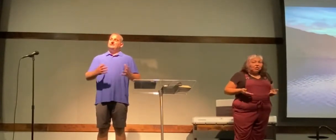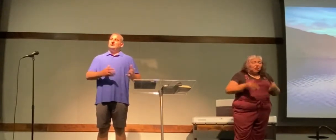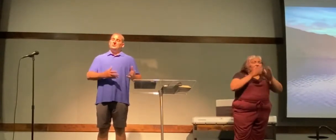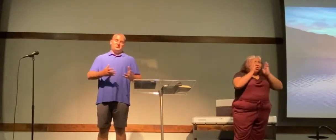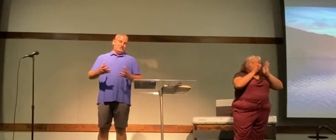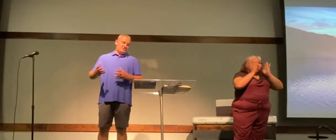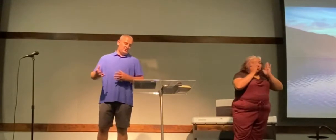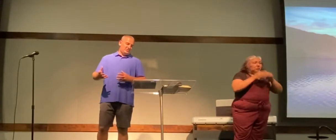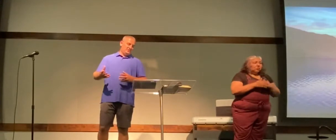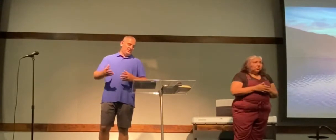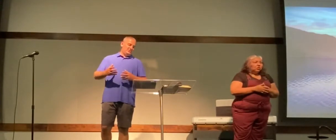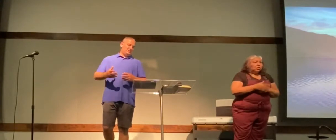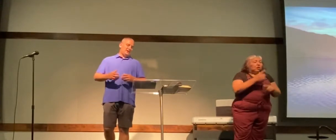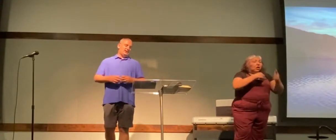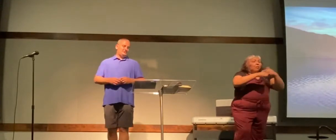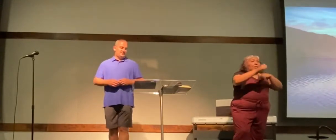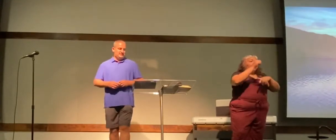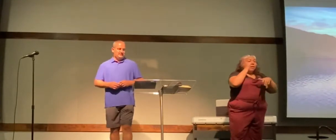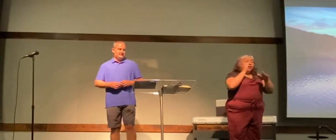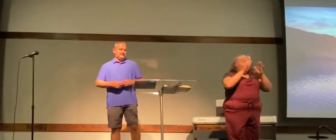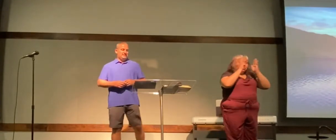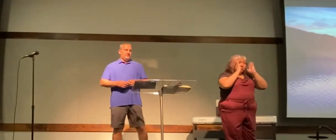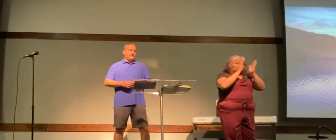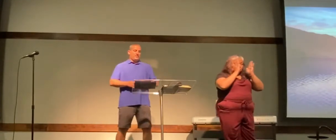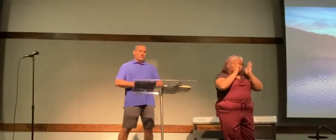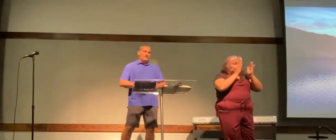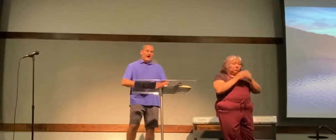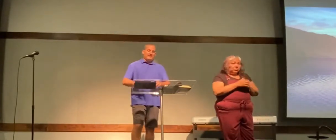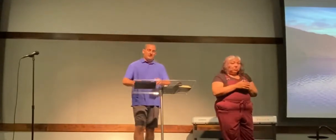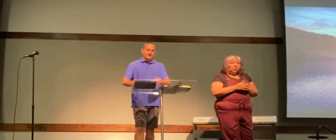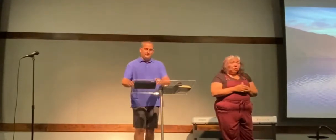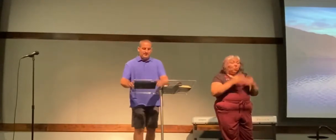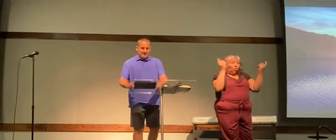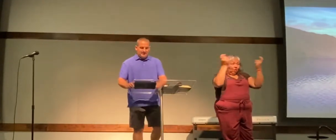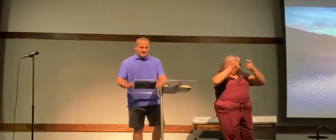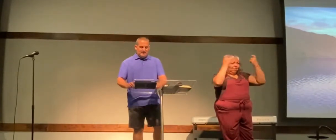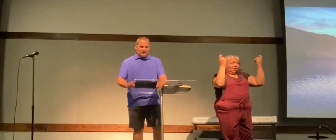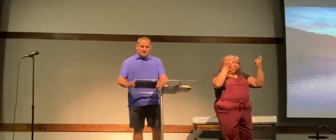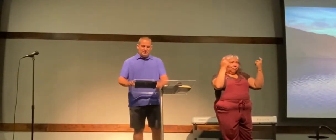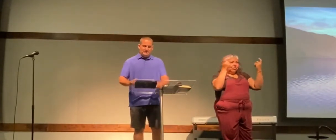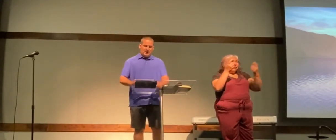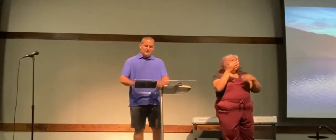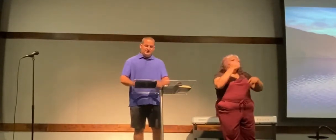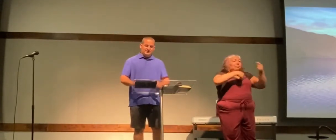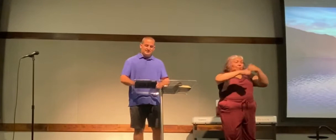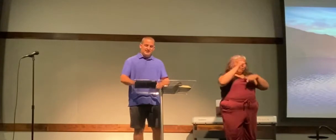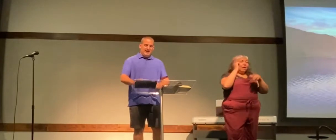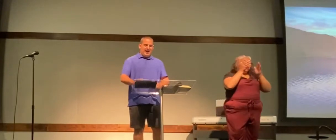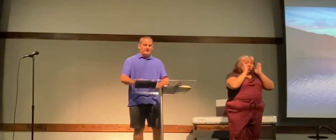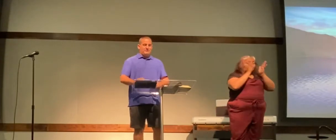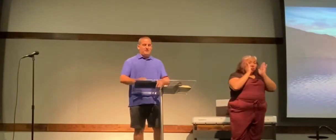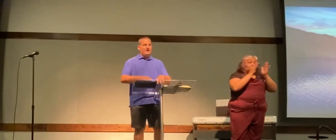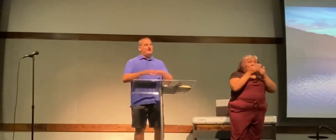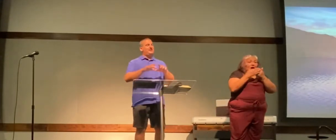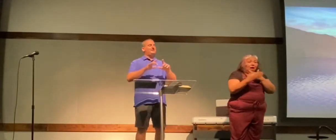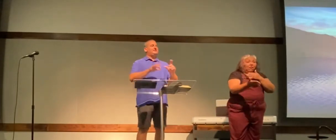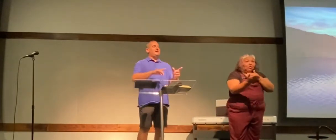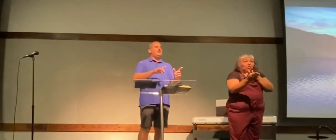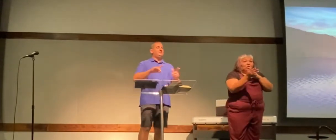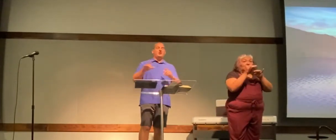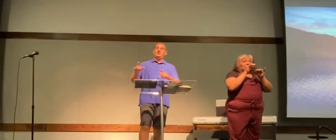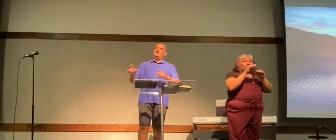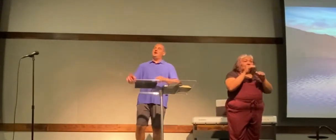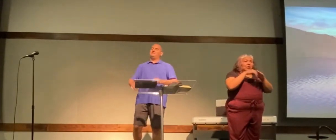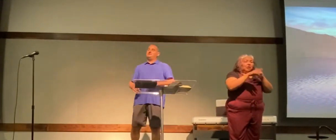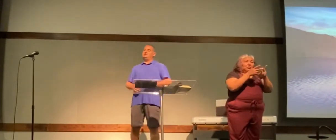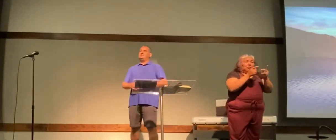Consciousness. Return to consciousness. Revival is a return to consciousness after being in a state